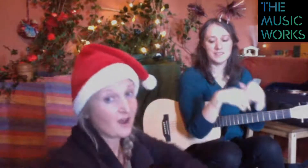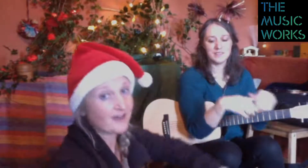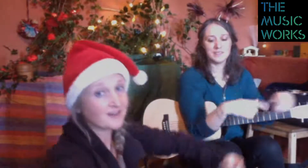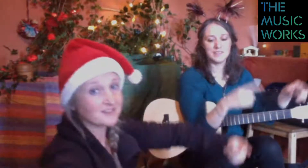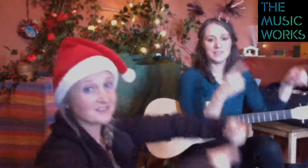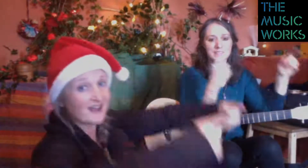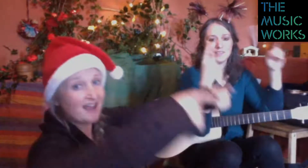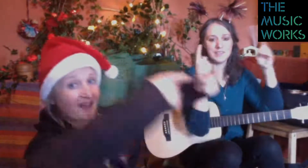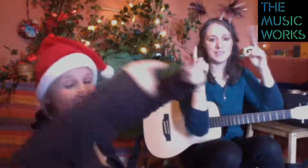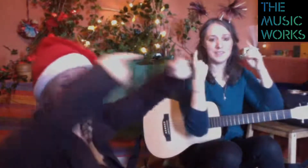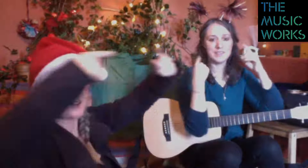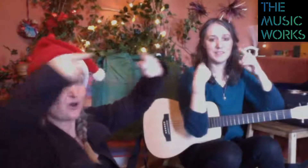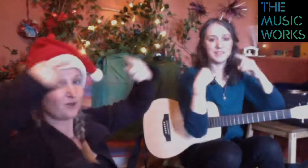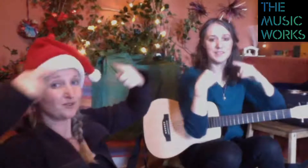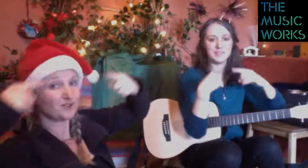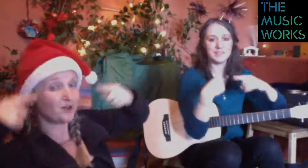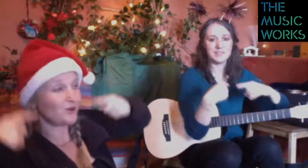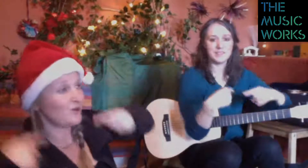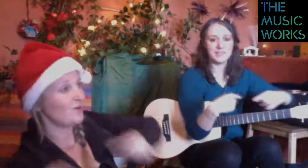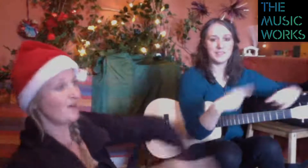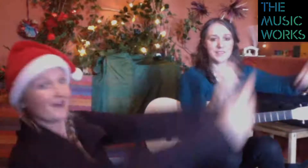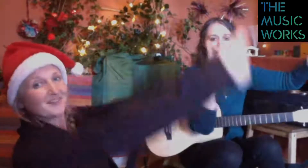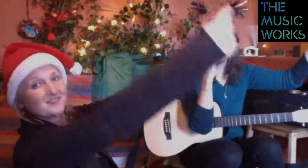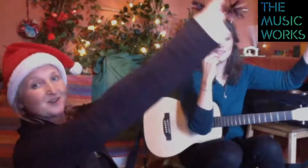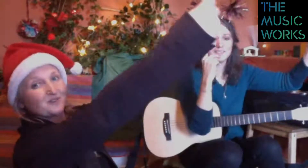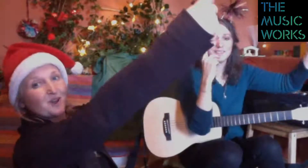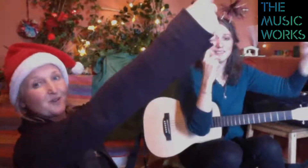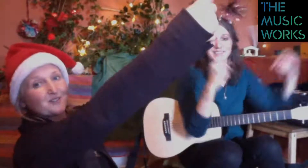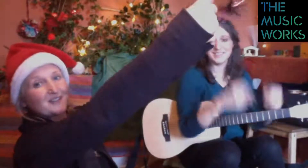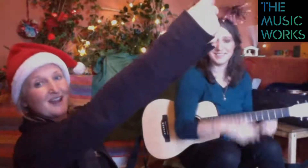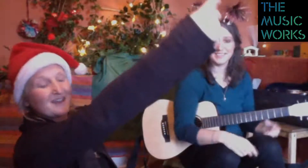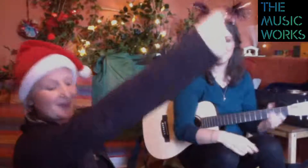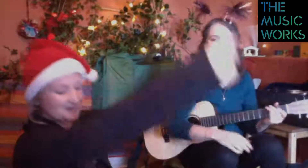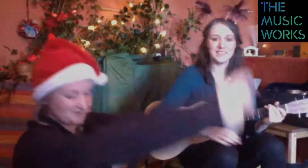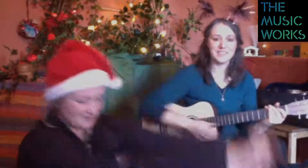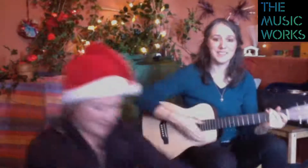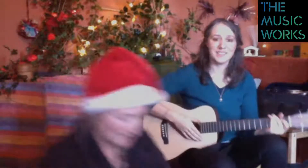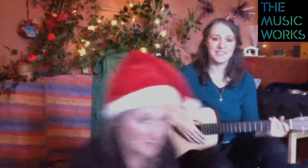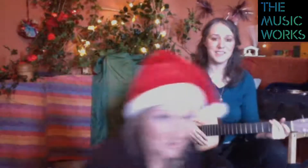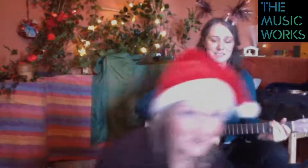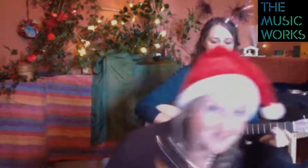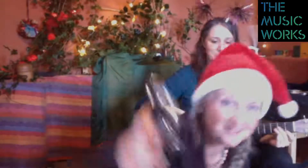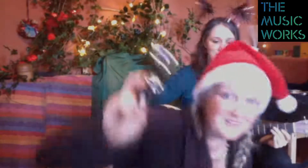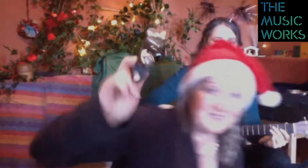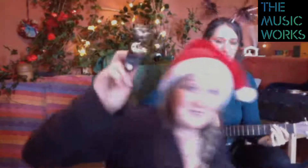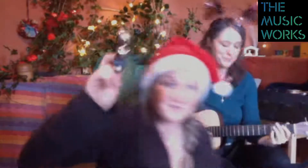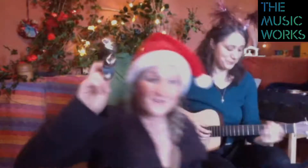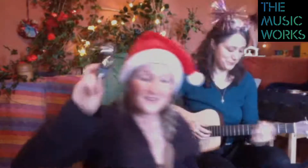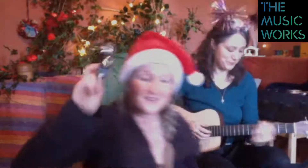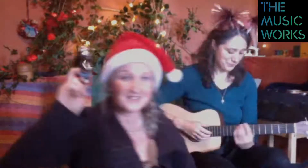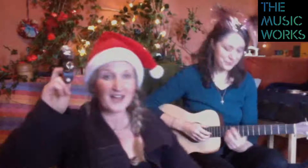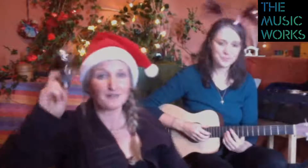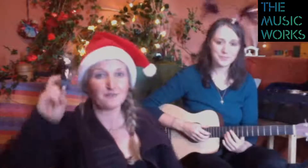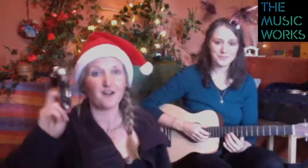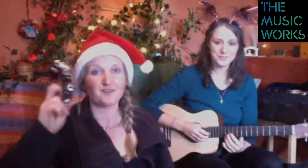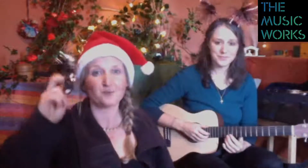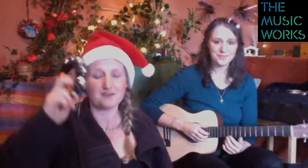a sleighing song tonight. And off you go on your sleigh again. Brilliant. Fantastic. Have fun with this